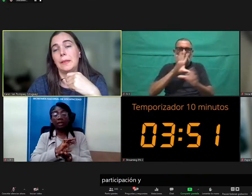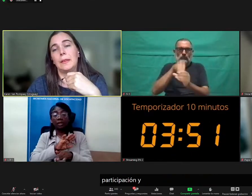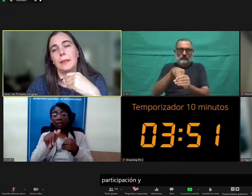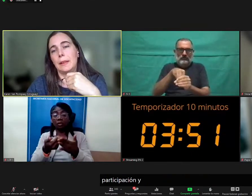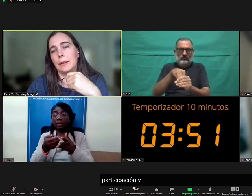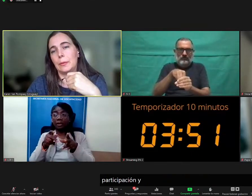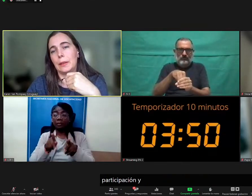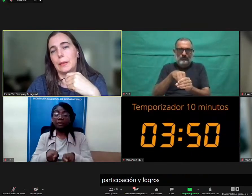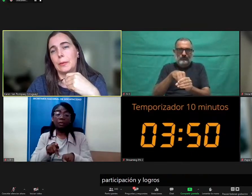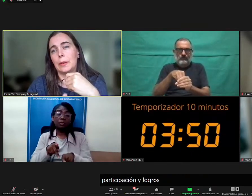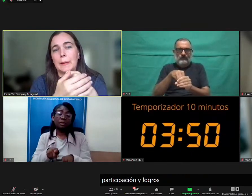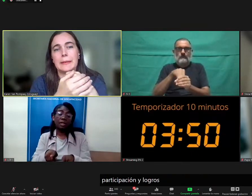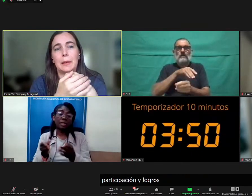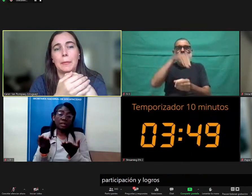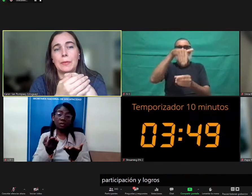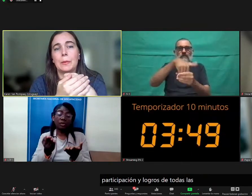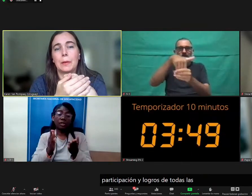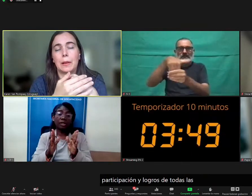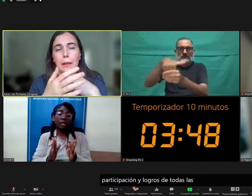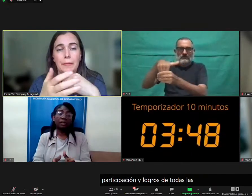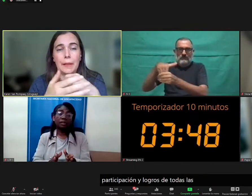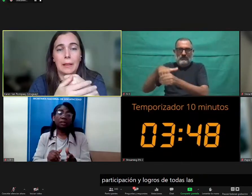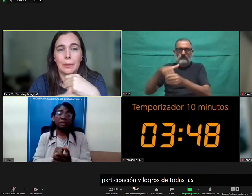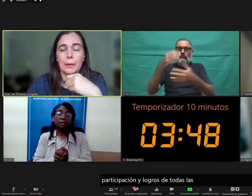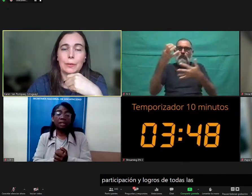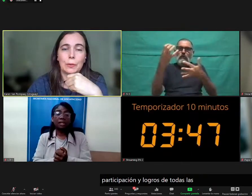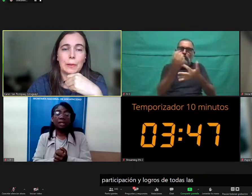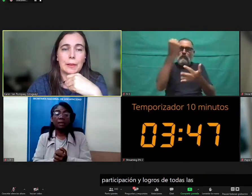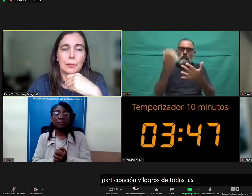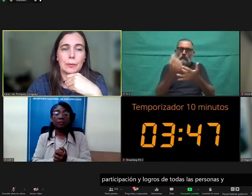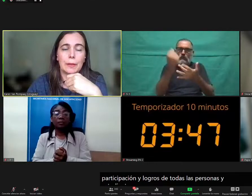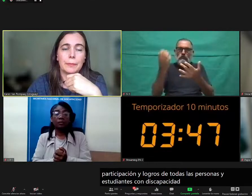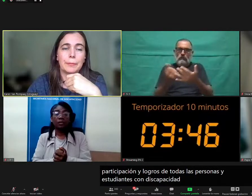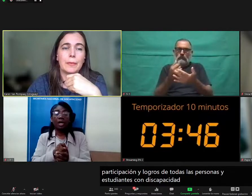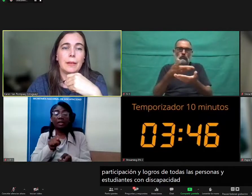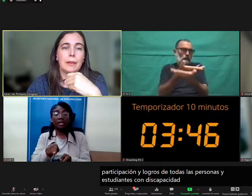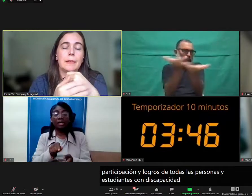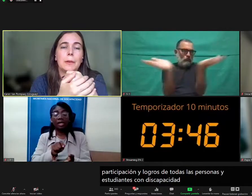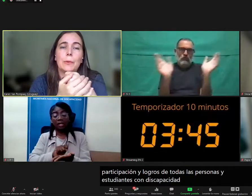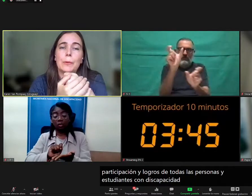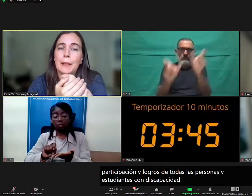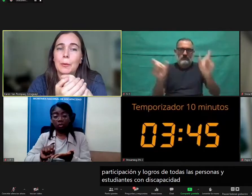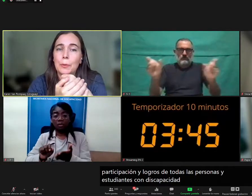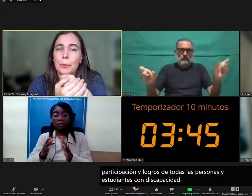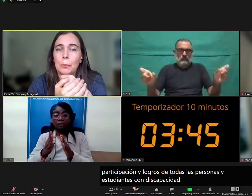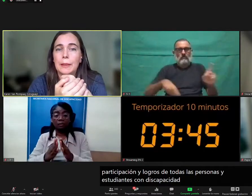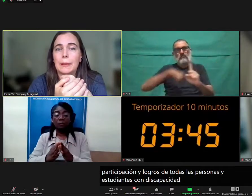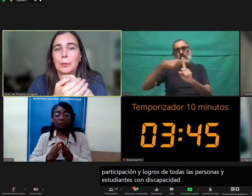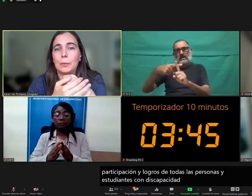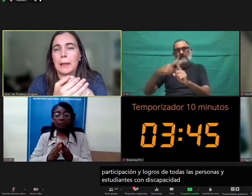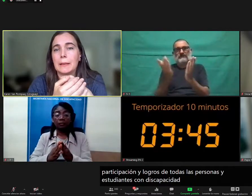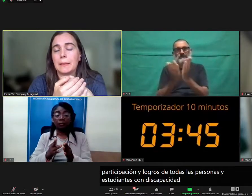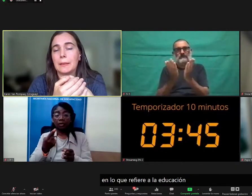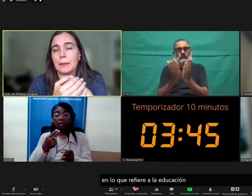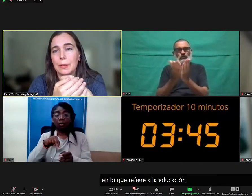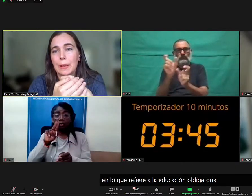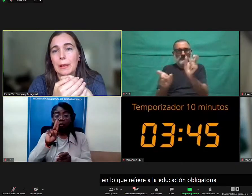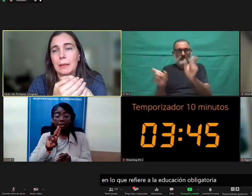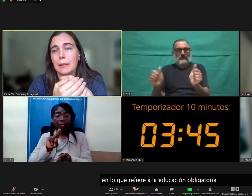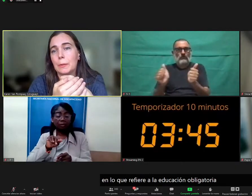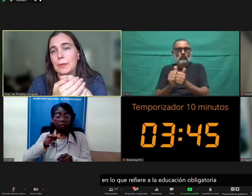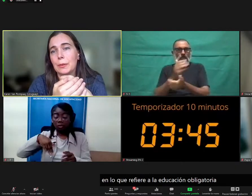certifications of our people and students with disabilities at least with regard to mandatory